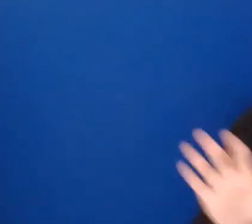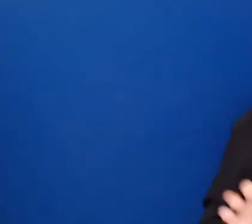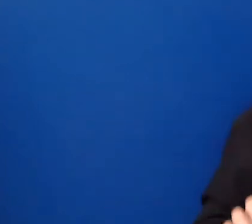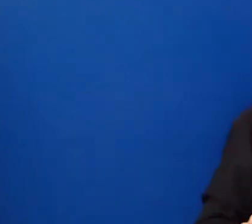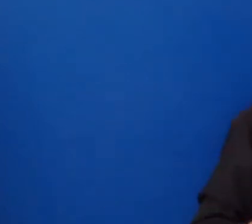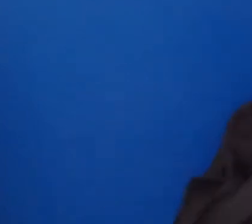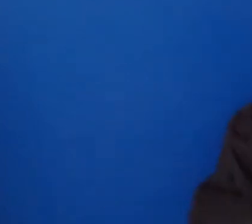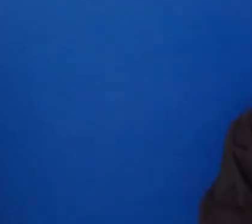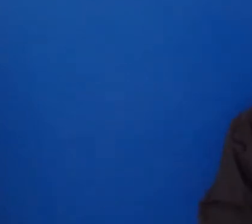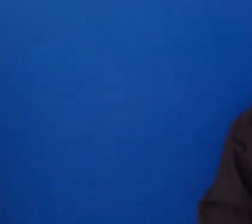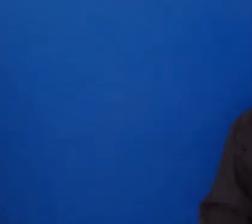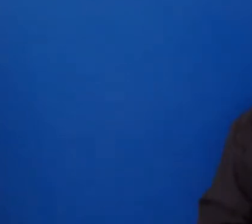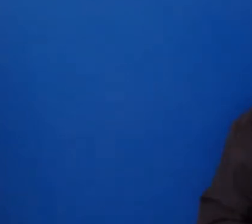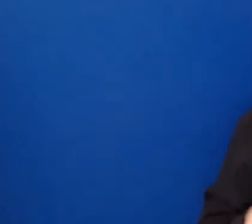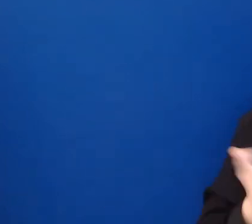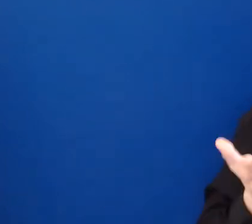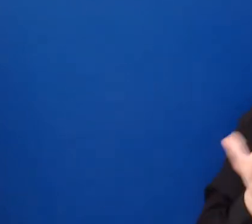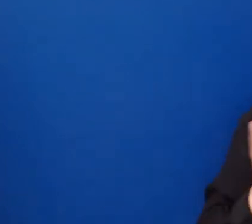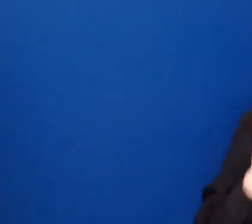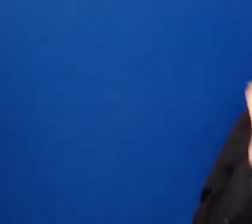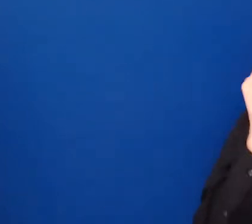But hopefully that answers their question.